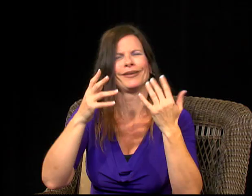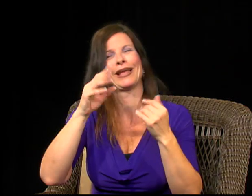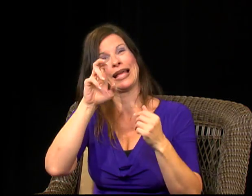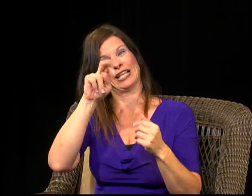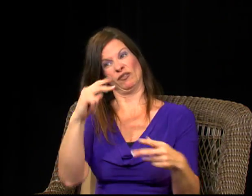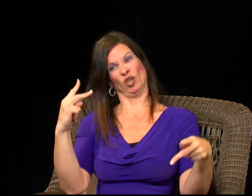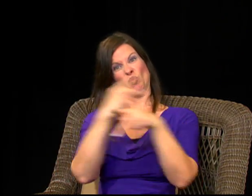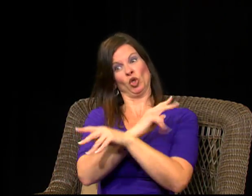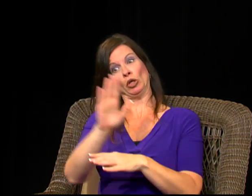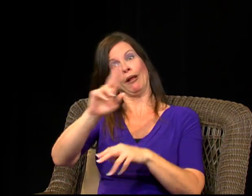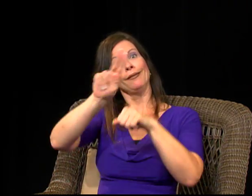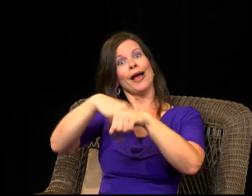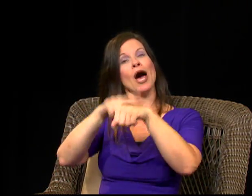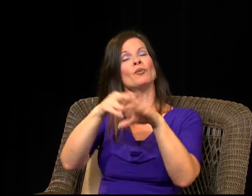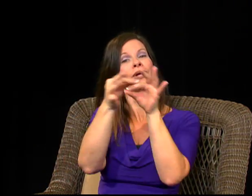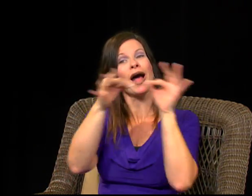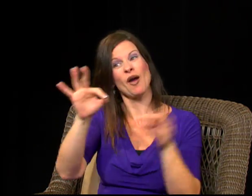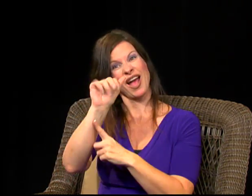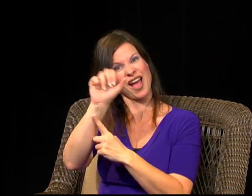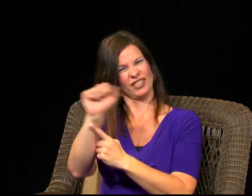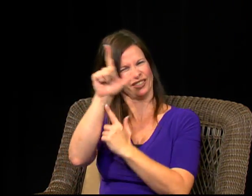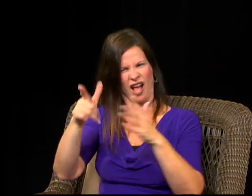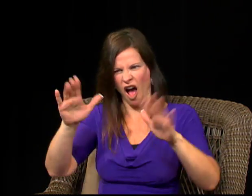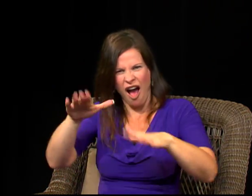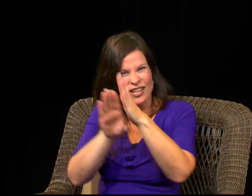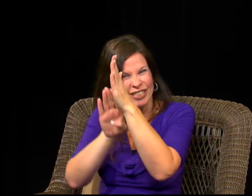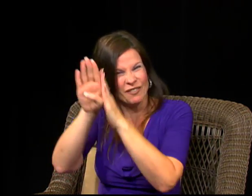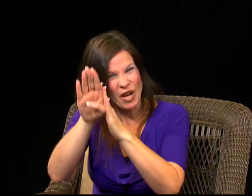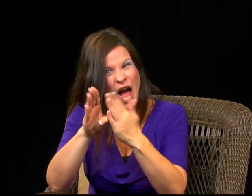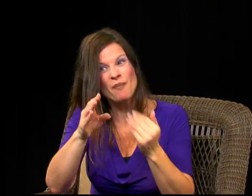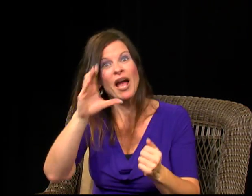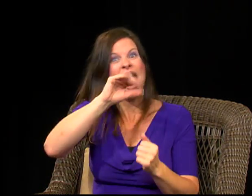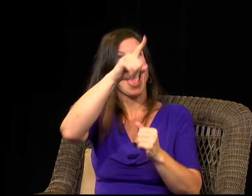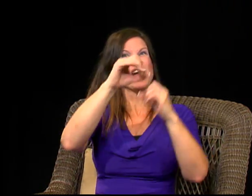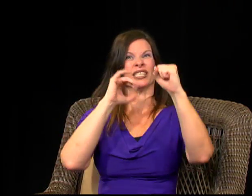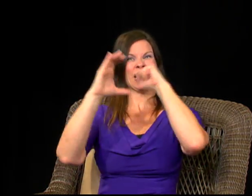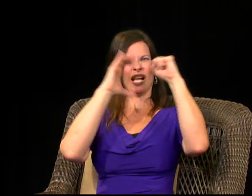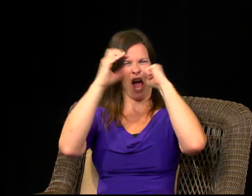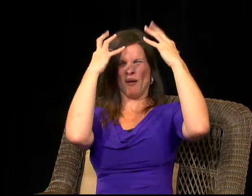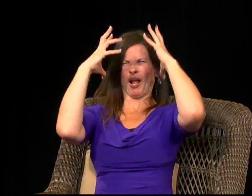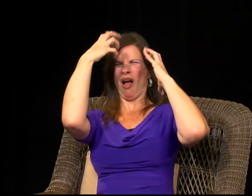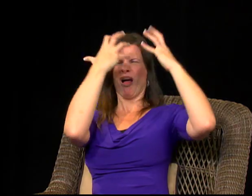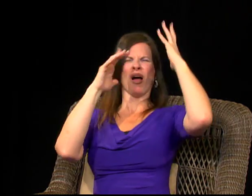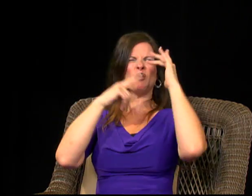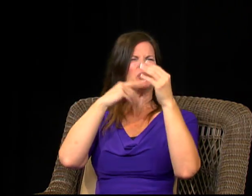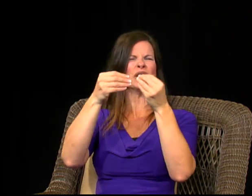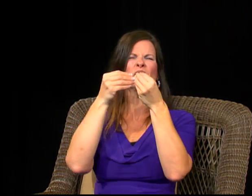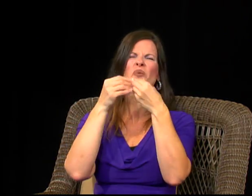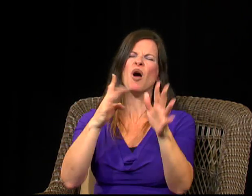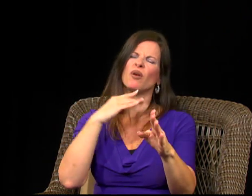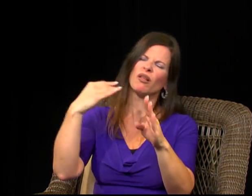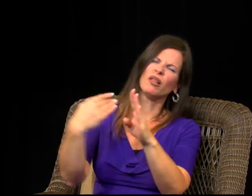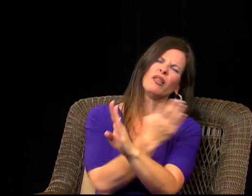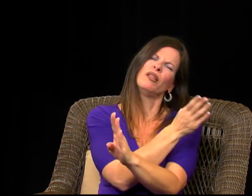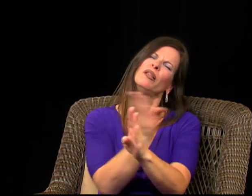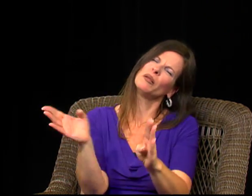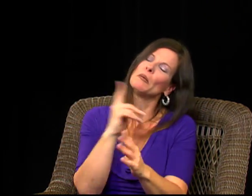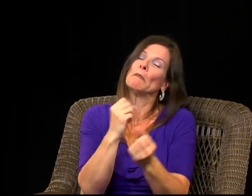fully focus on the one language. And what's worse is that their native language, American Sign Language, these teachers aren't even fluent